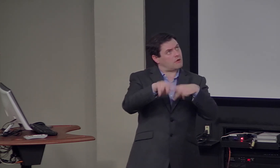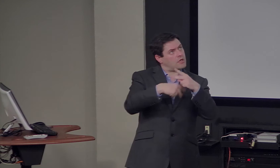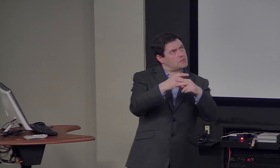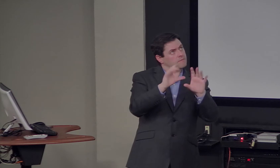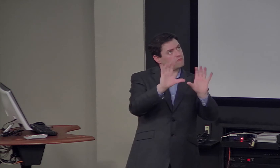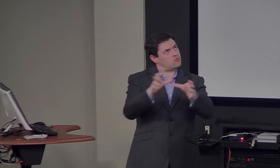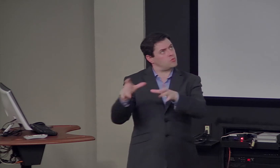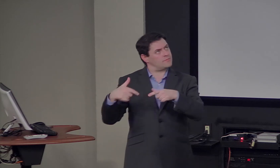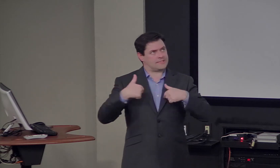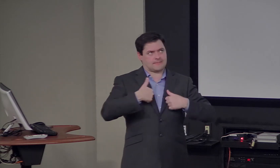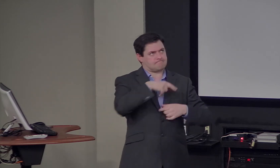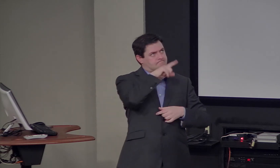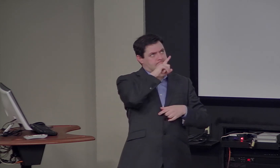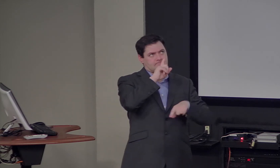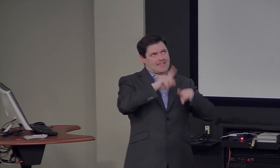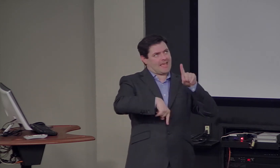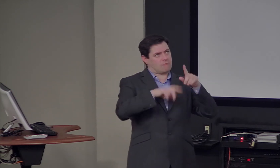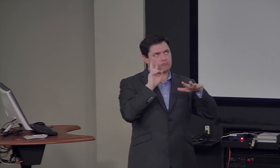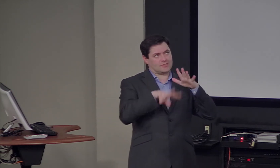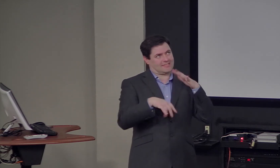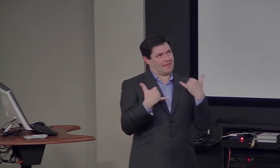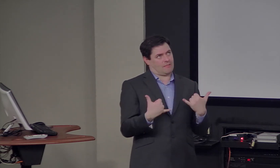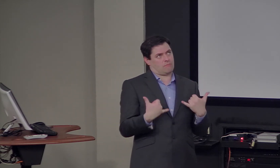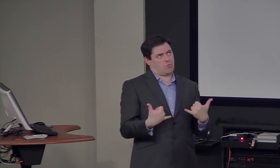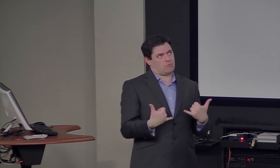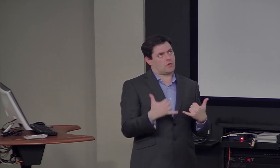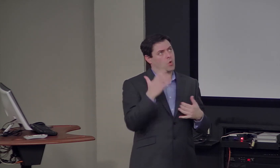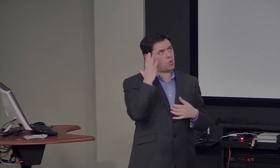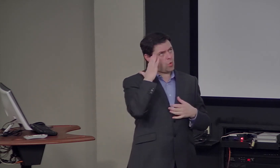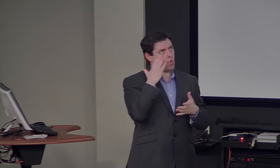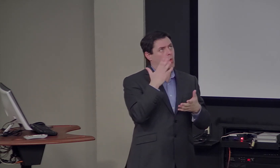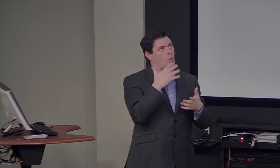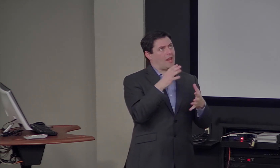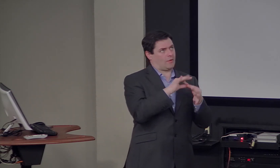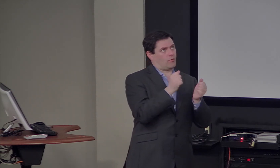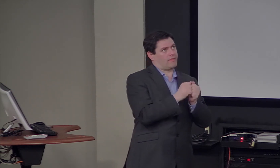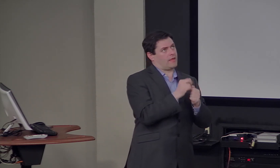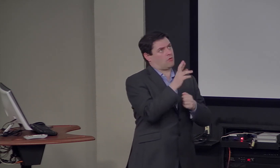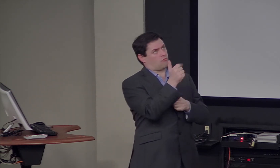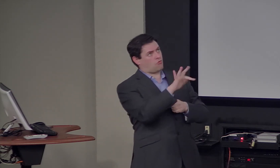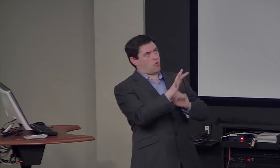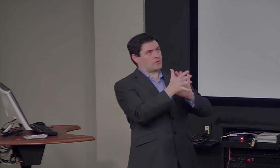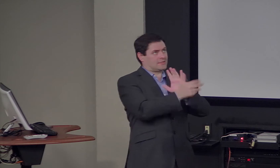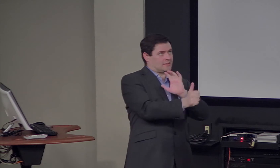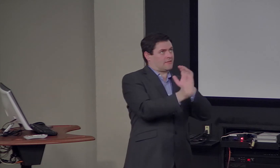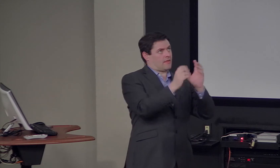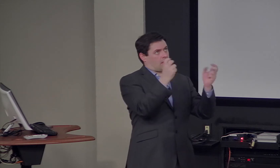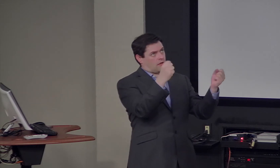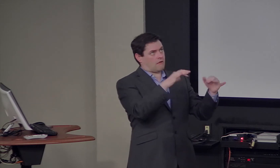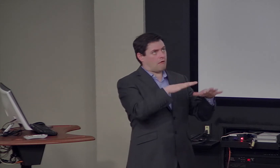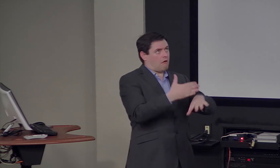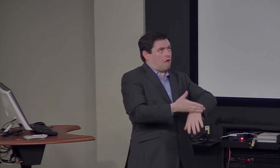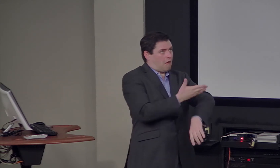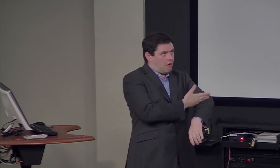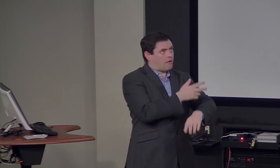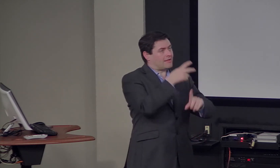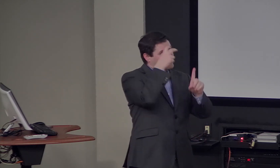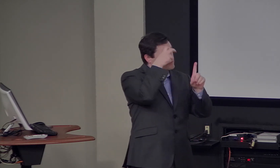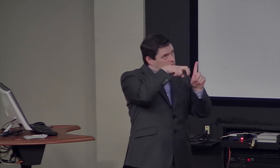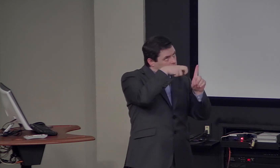which particular kind of interpreter groups they would be best suited for? At this point, I don't believe we have those predictors. We can look at some raw skills that